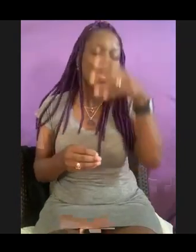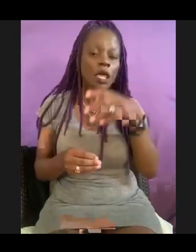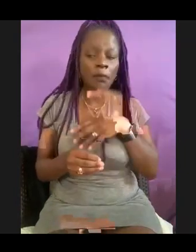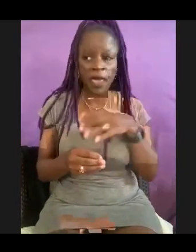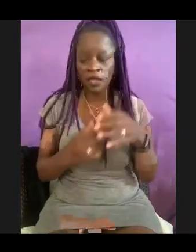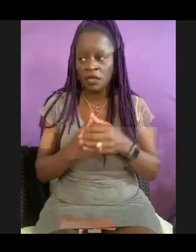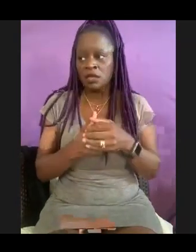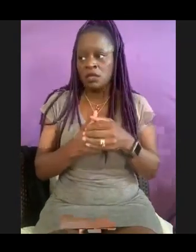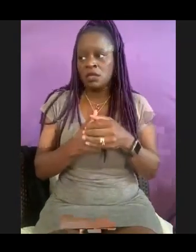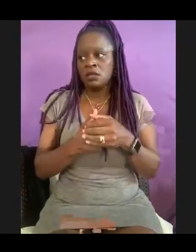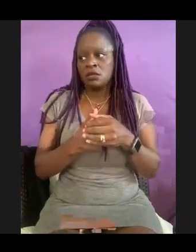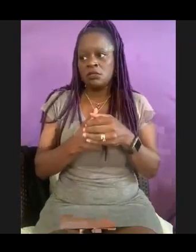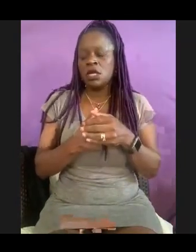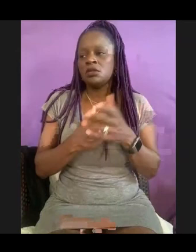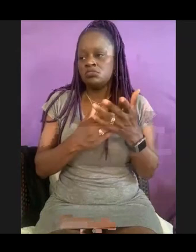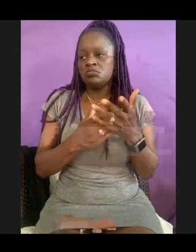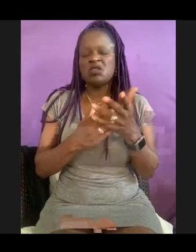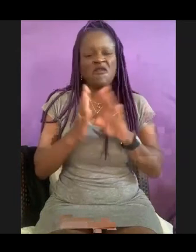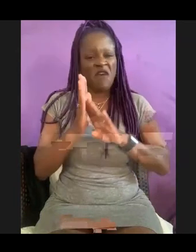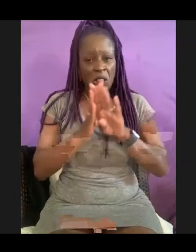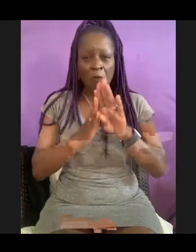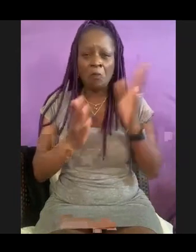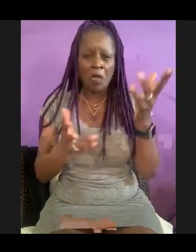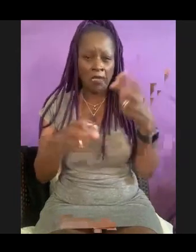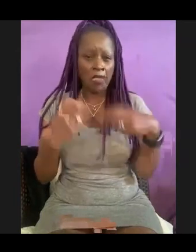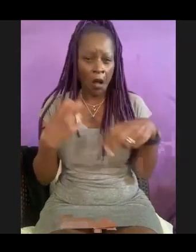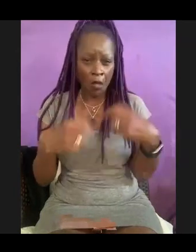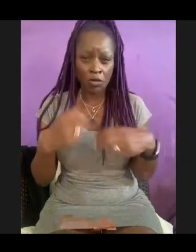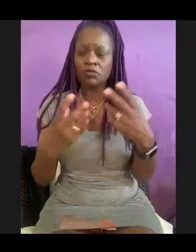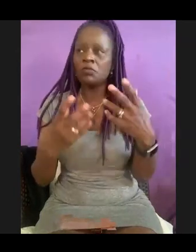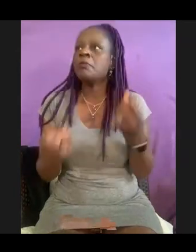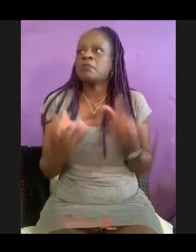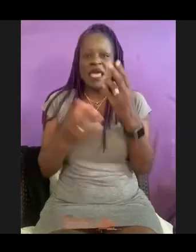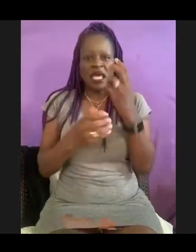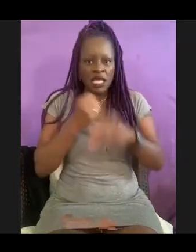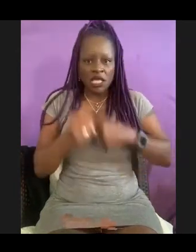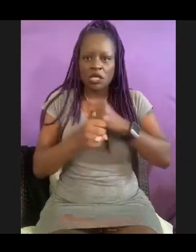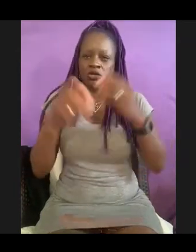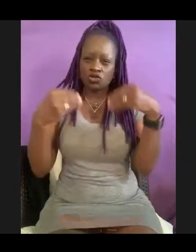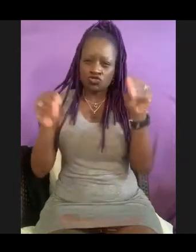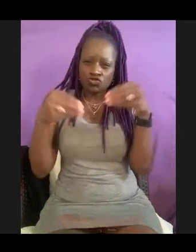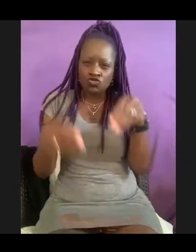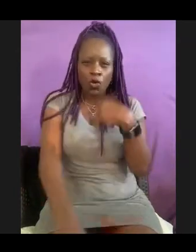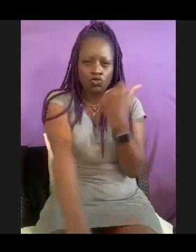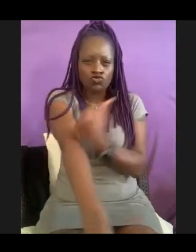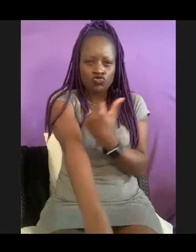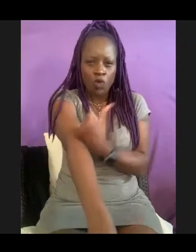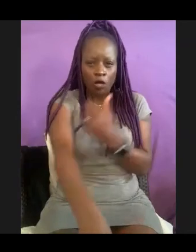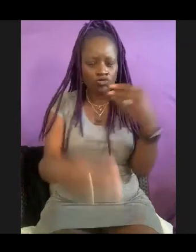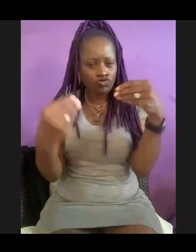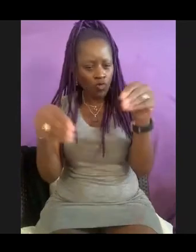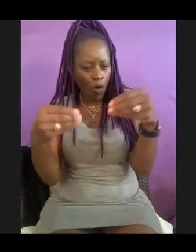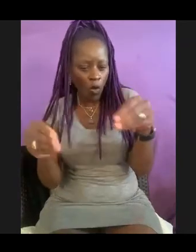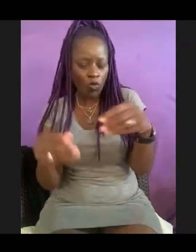disability who for years sold drugs on a corner where I waited for a bus to